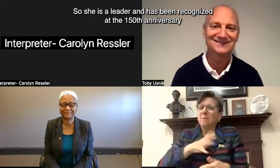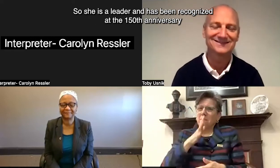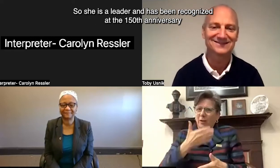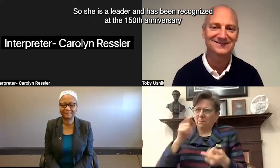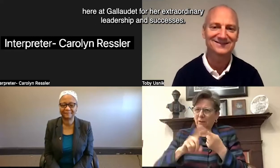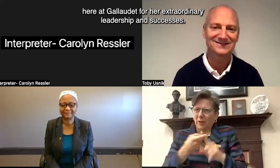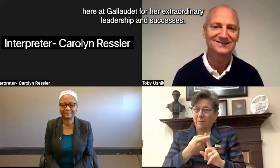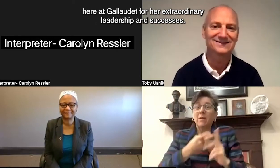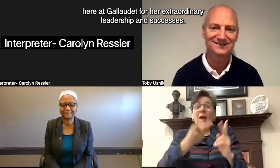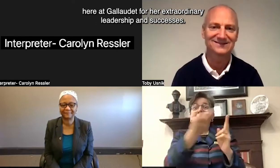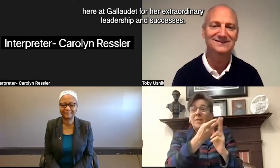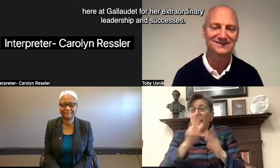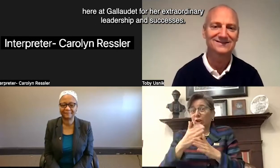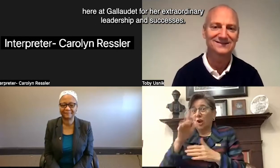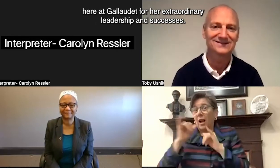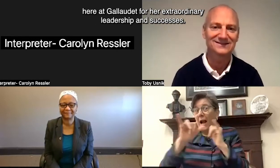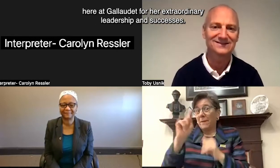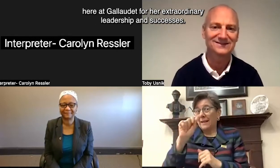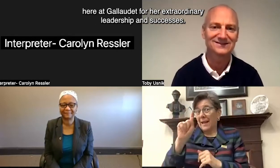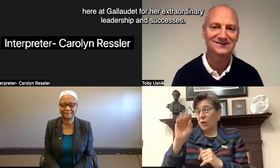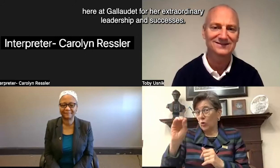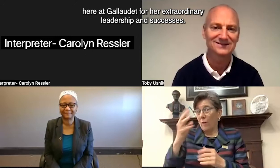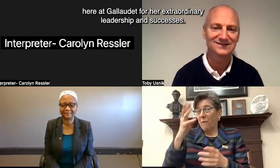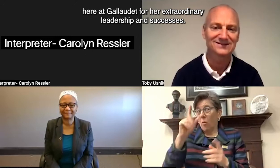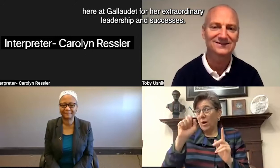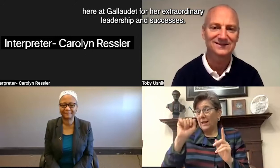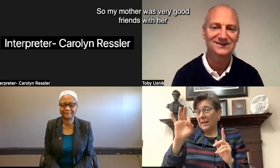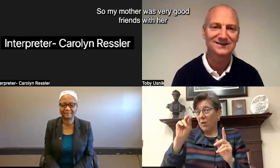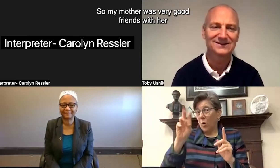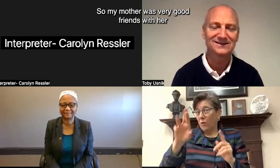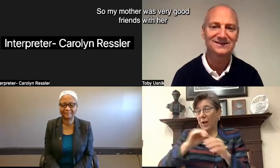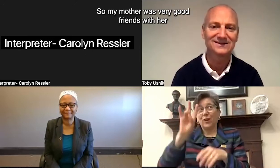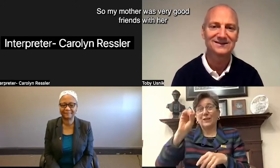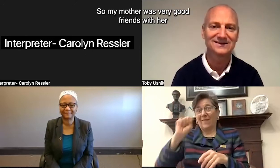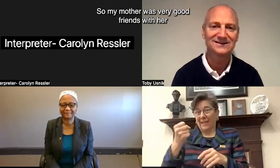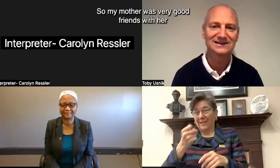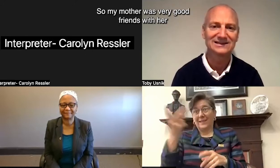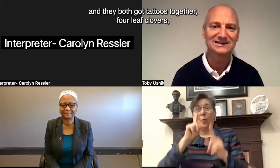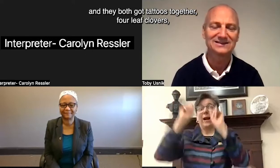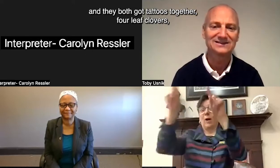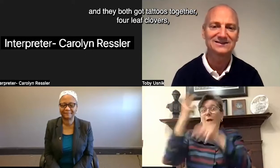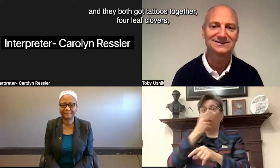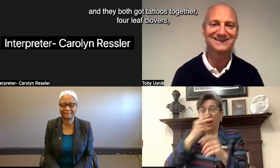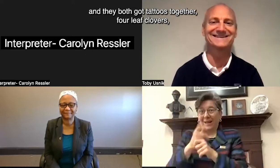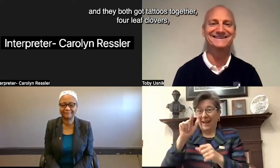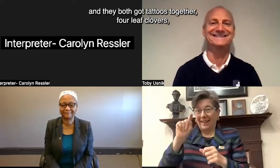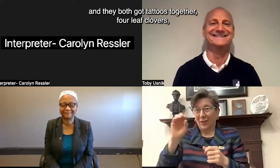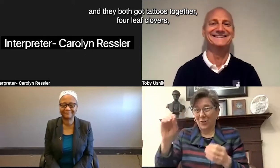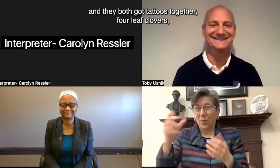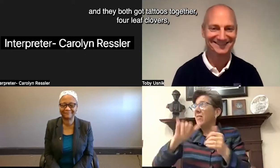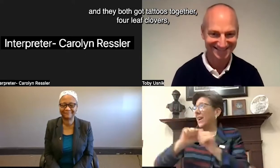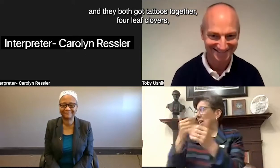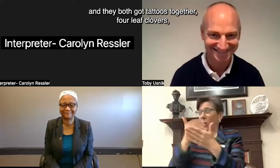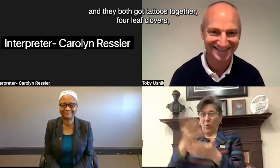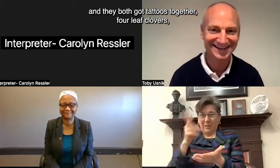extraordinary leadership and successes. So my mother was very good friends with her. And they both got tattoos together for leaf clovers